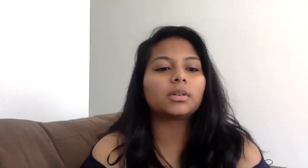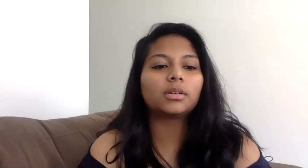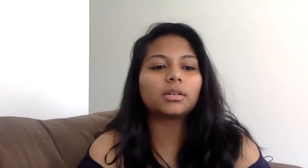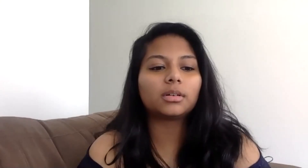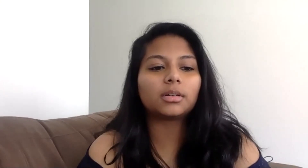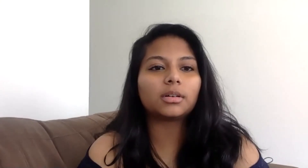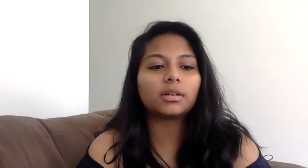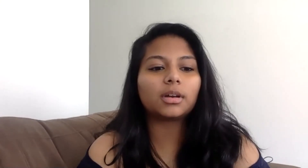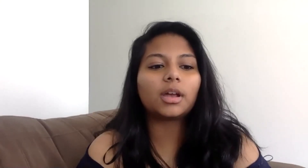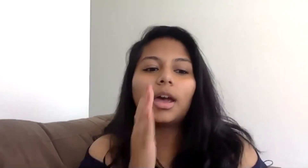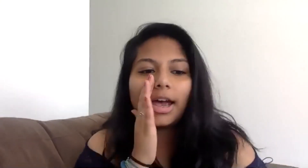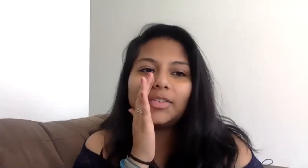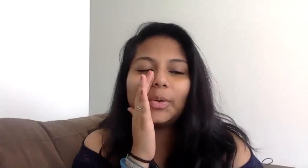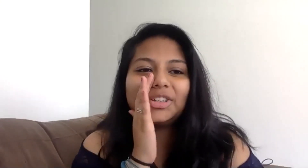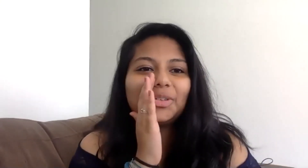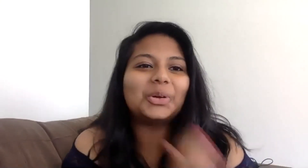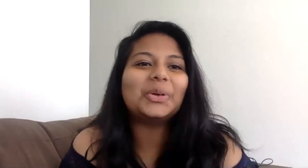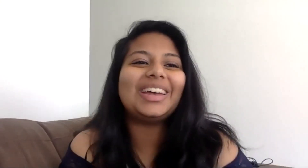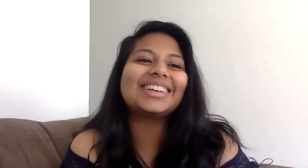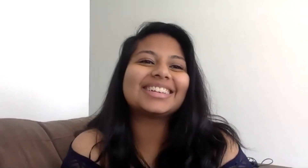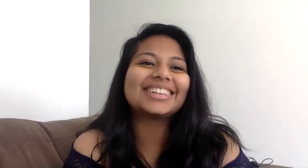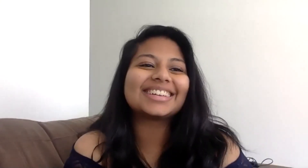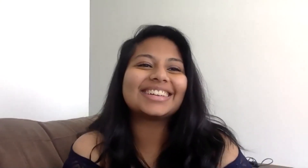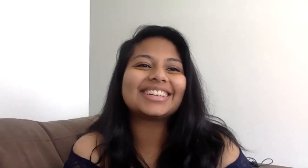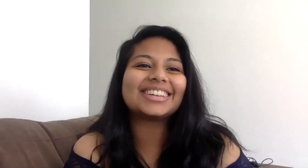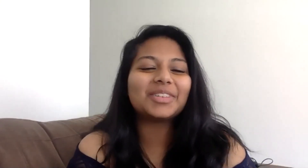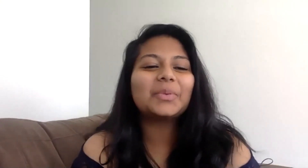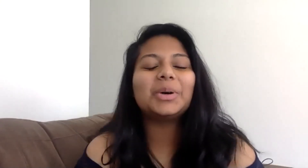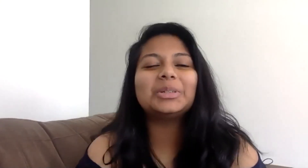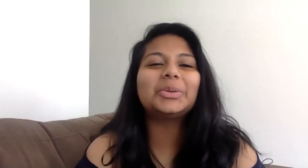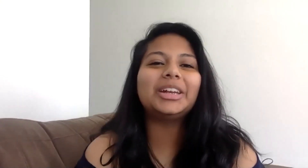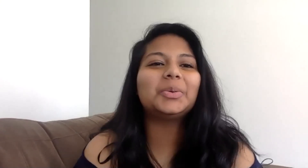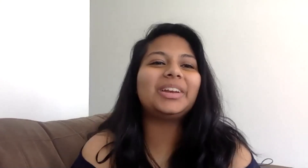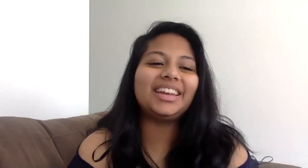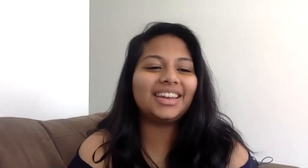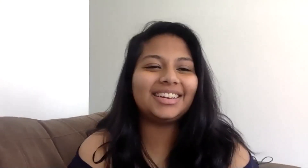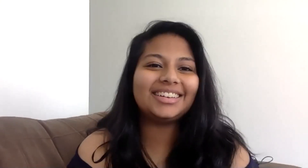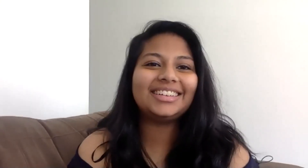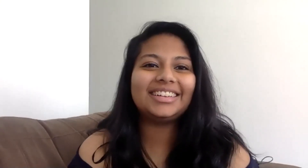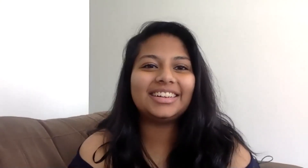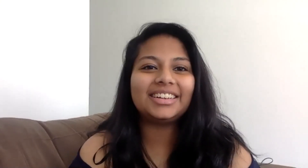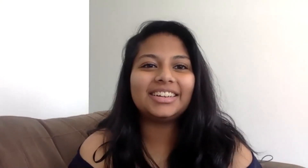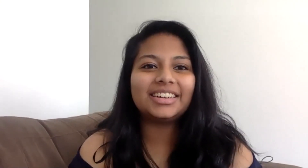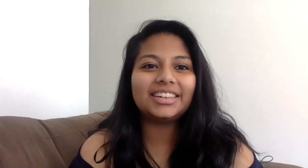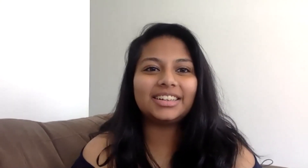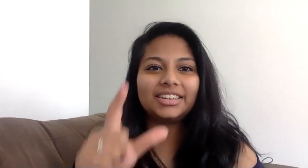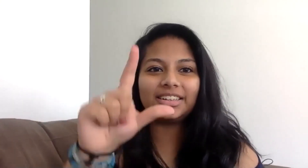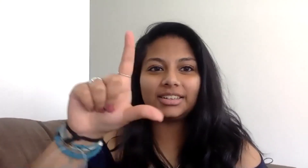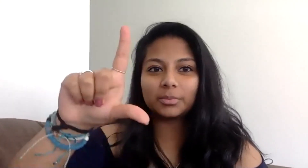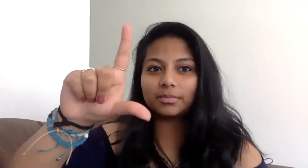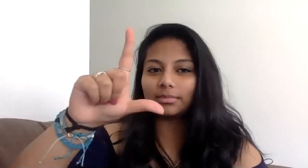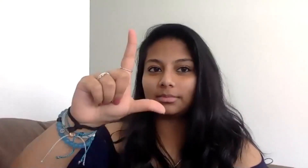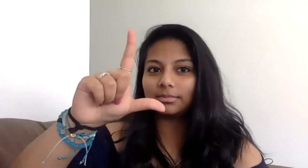Stop share. I have a question real quick. What's up? What was 2020 again? 2020. So if you